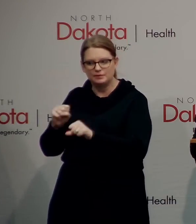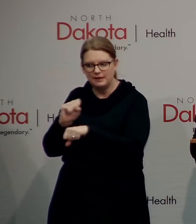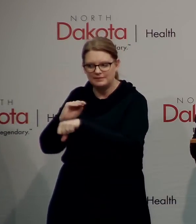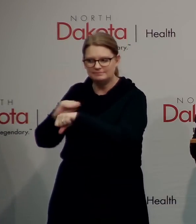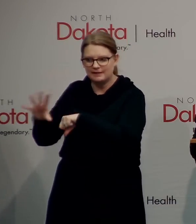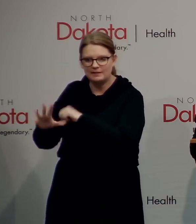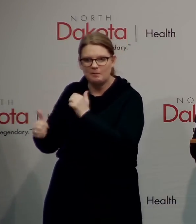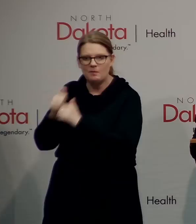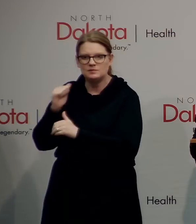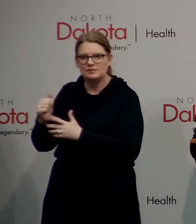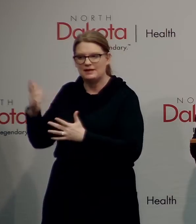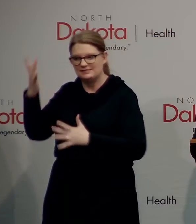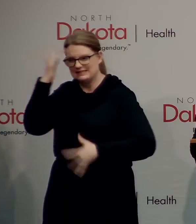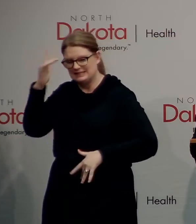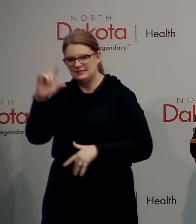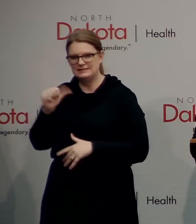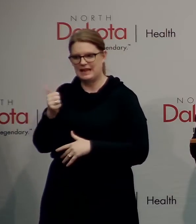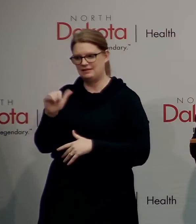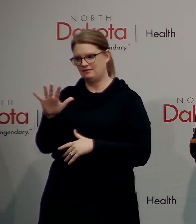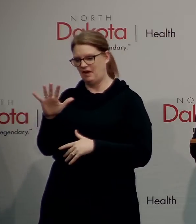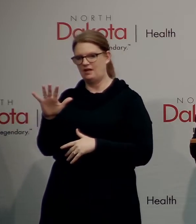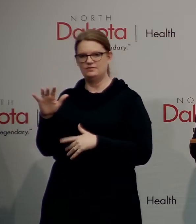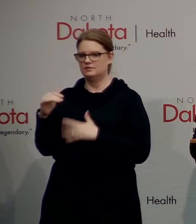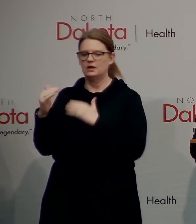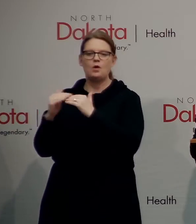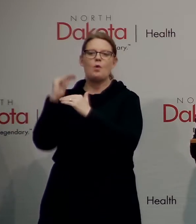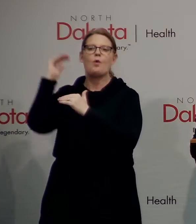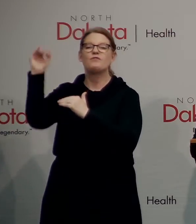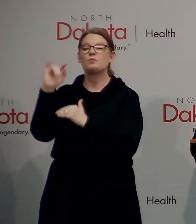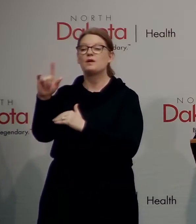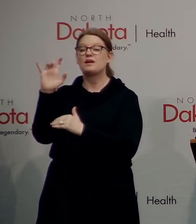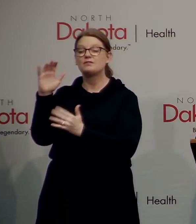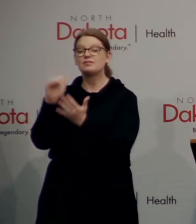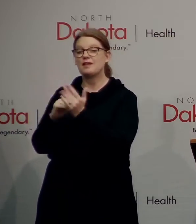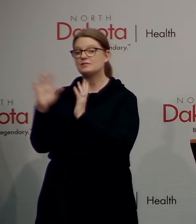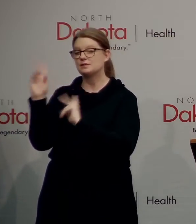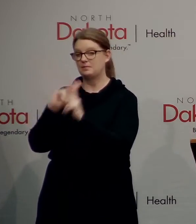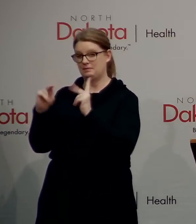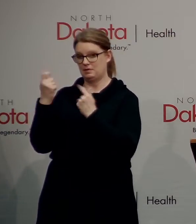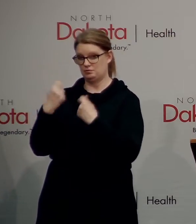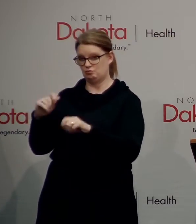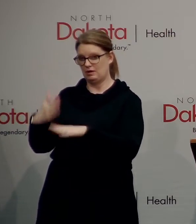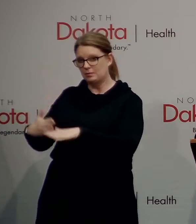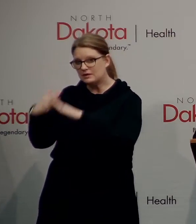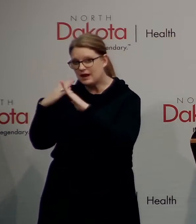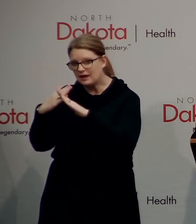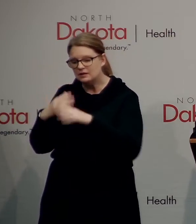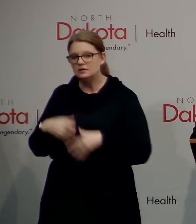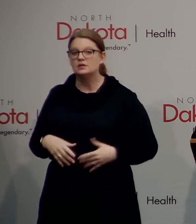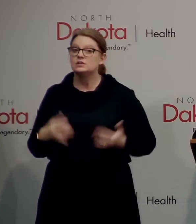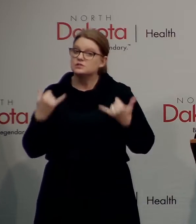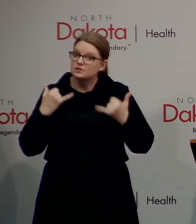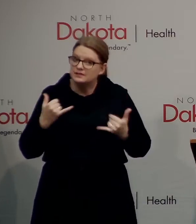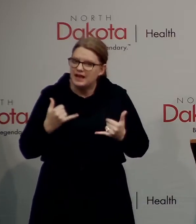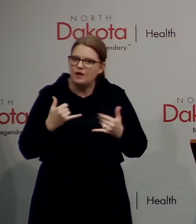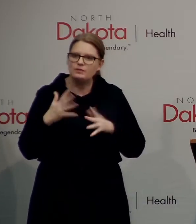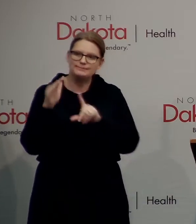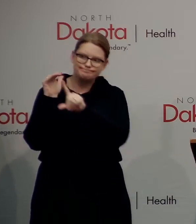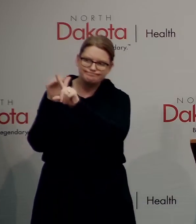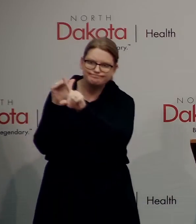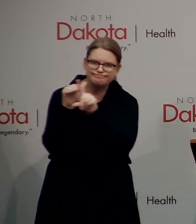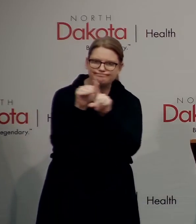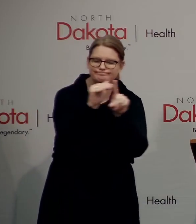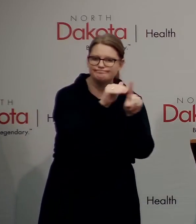or 10 or 500. We're talking about over 100,000 individuals that we're trying to protect. So when we ask people and we talk